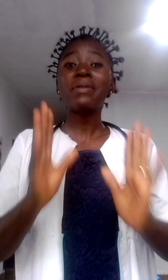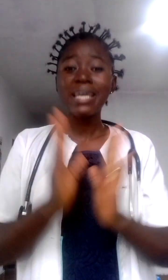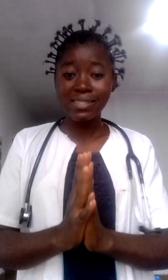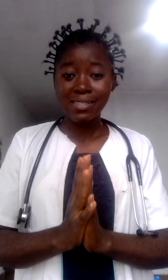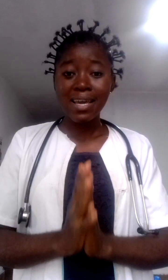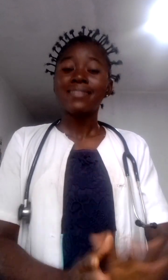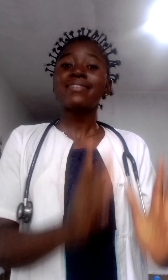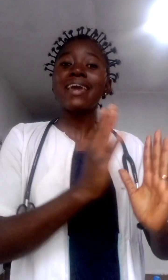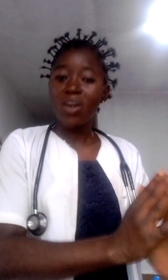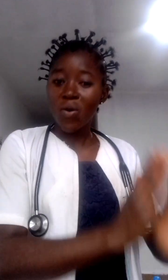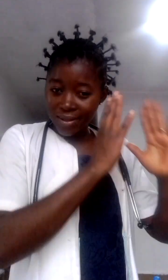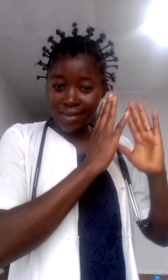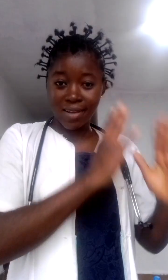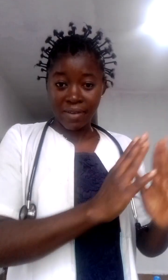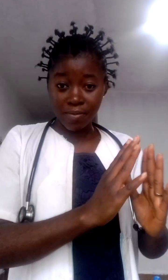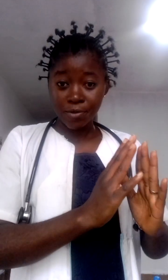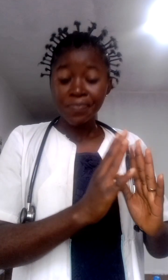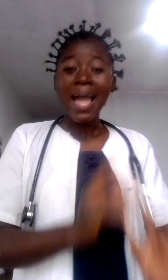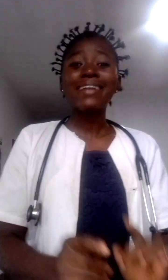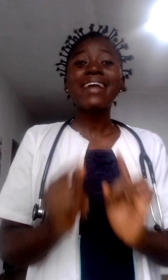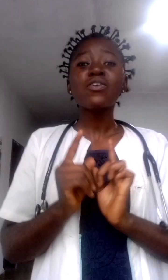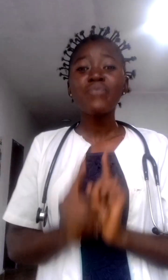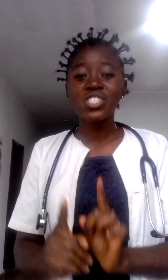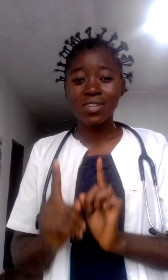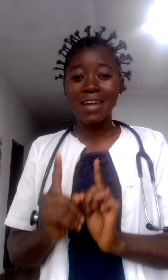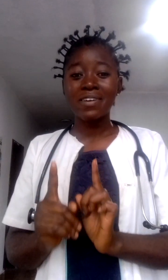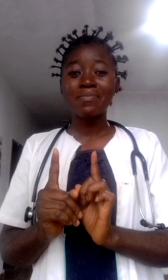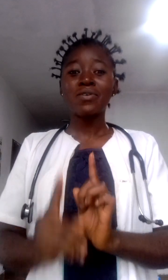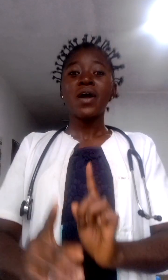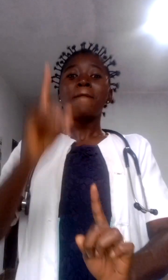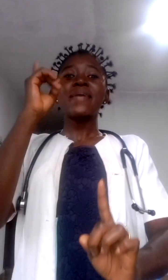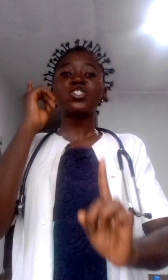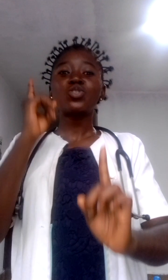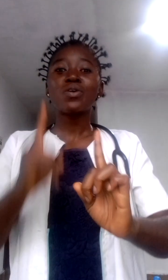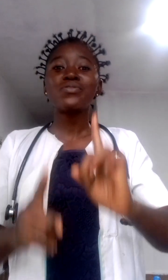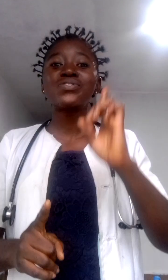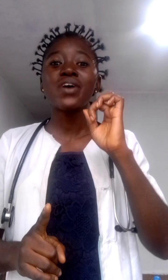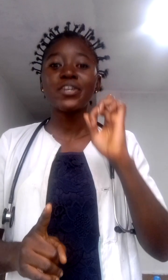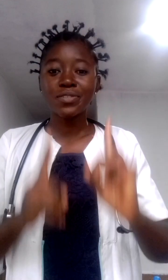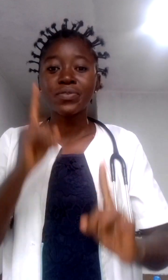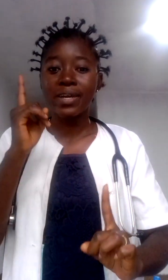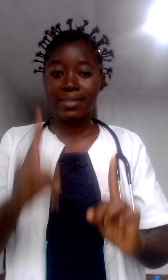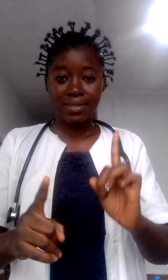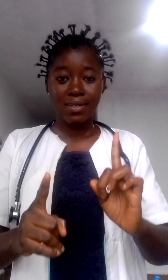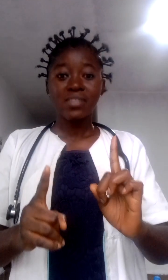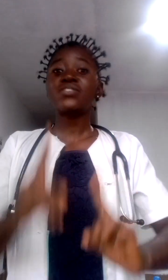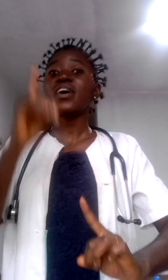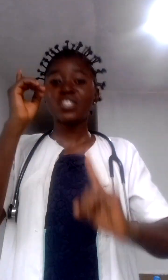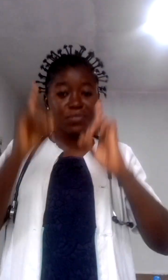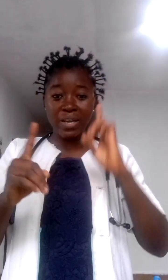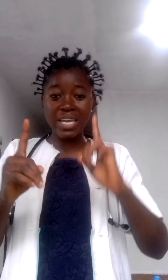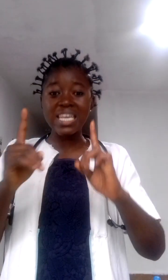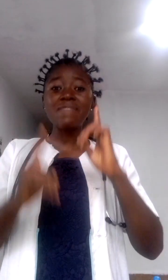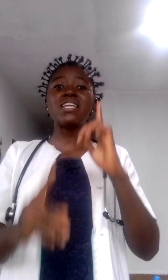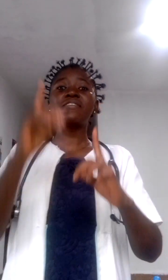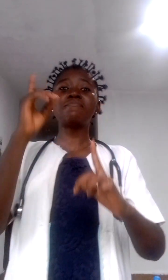please take the one that is available, and that which is not available, make sure you search for it. Search for it, even if it